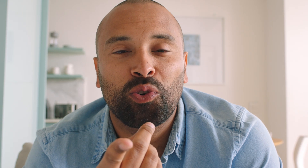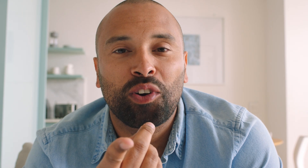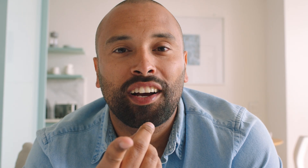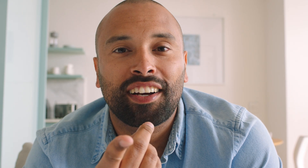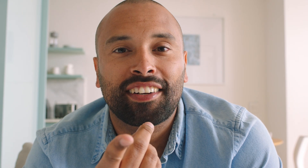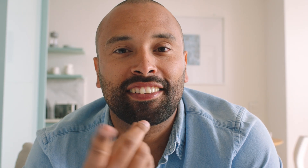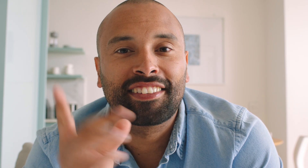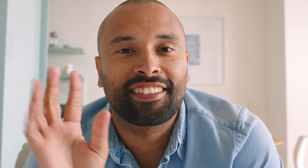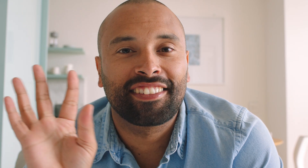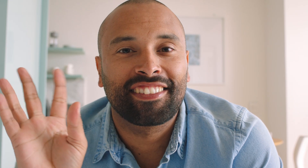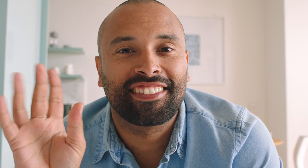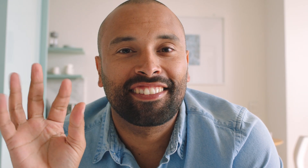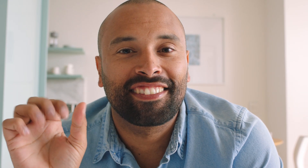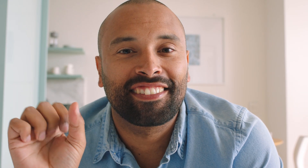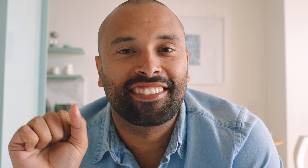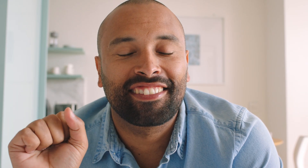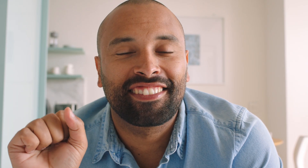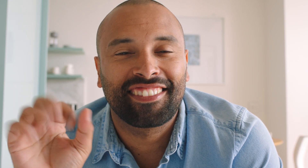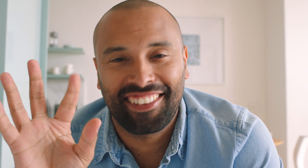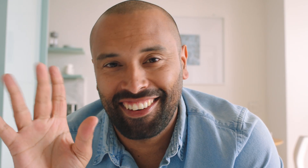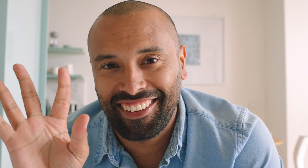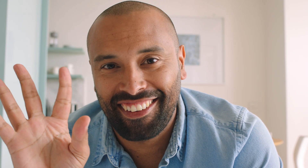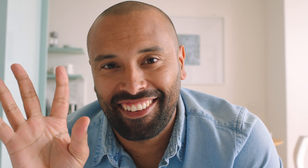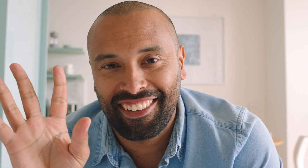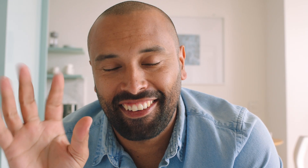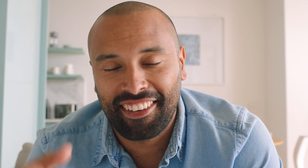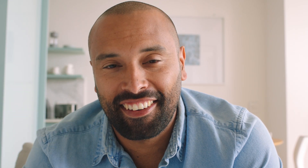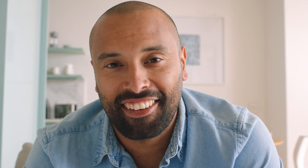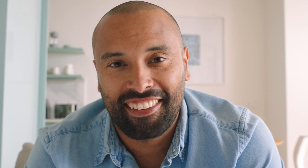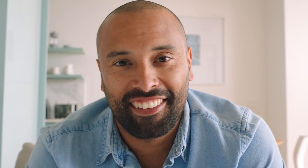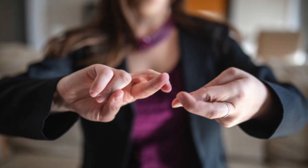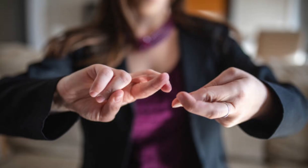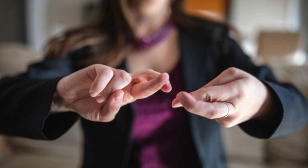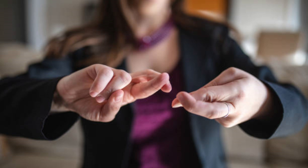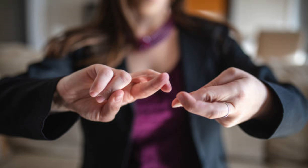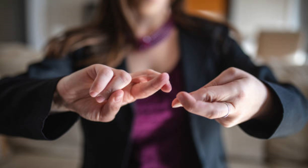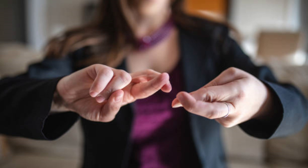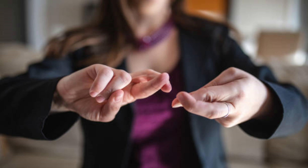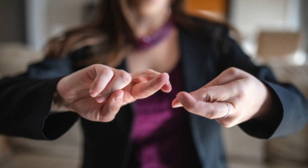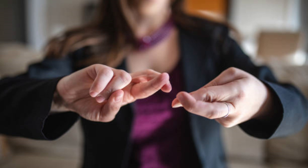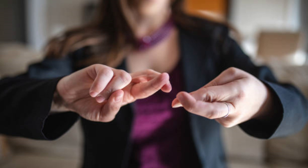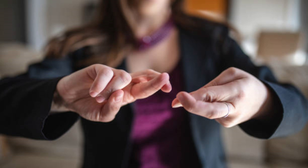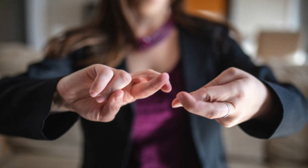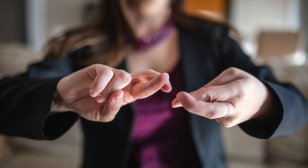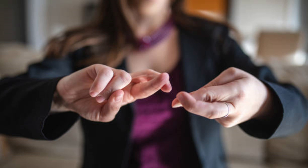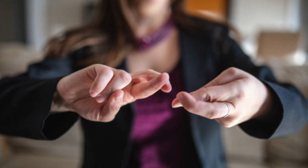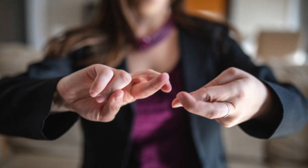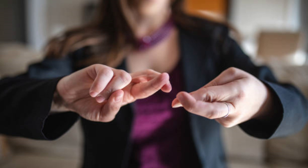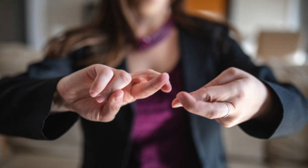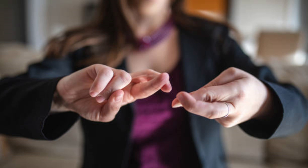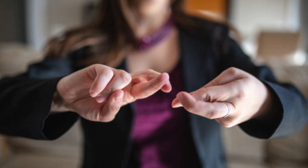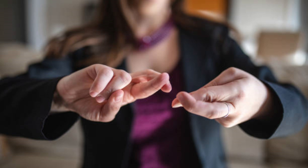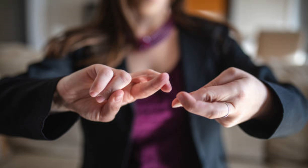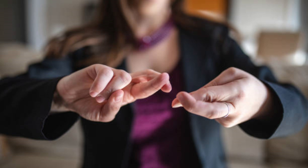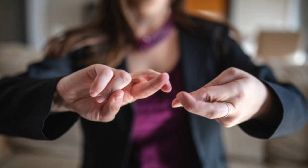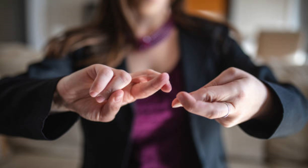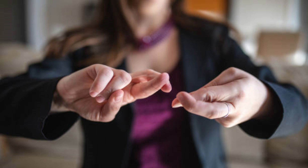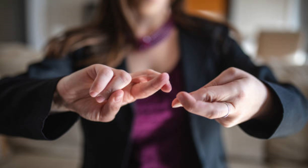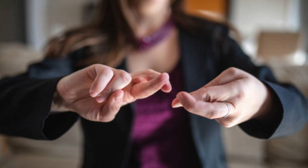in 1817, where ASL began to develop. Now, over time, ASL evolved into its own unique